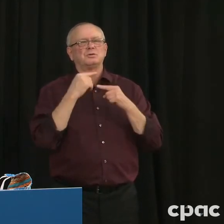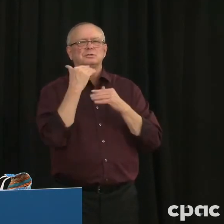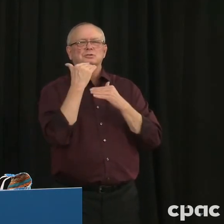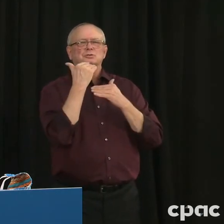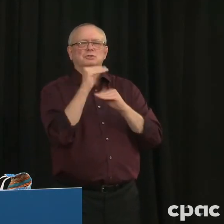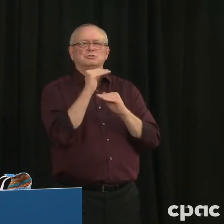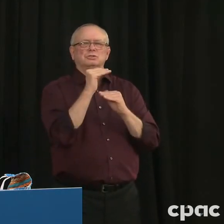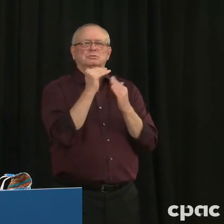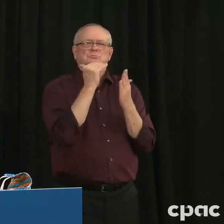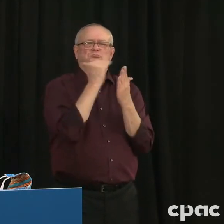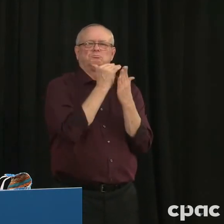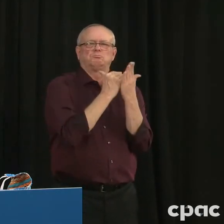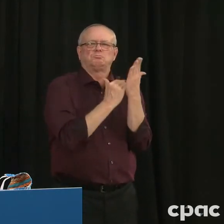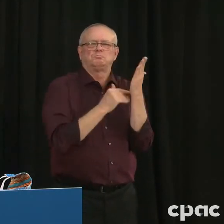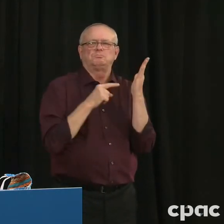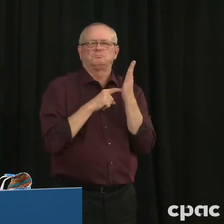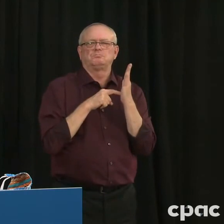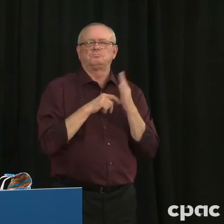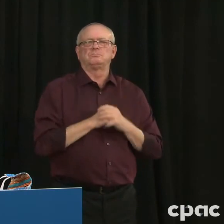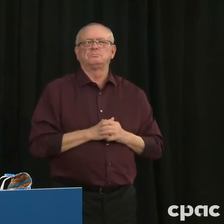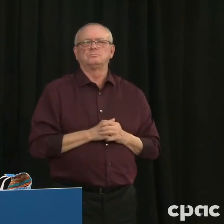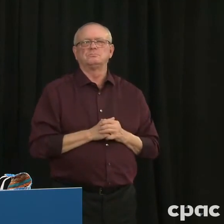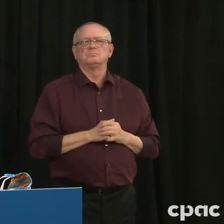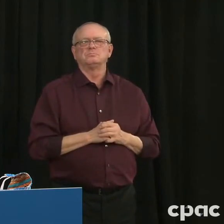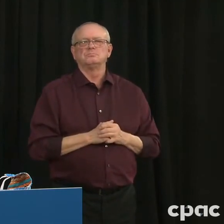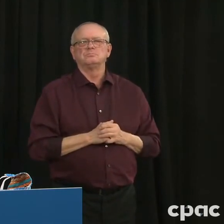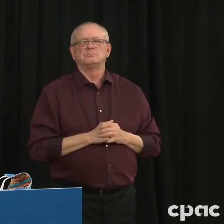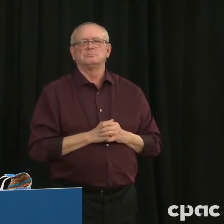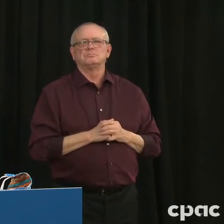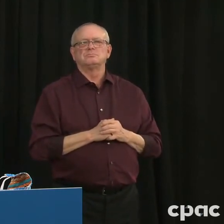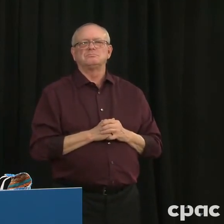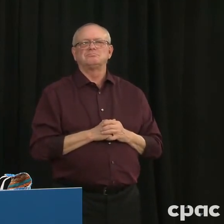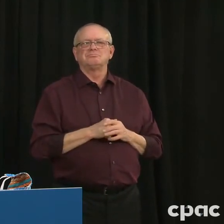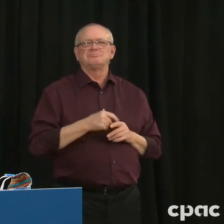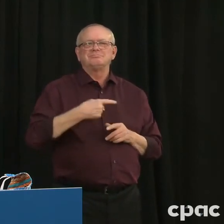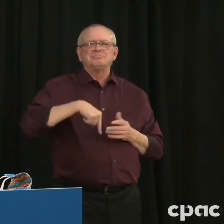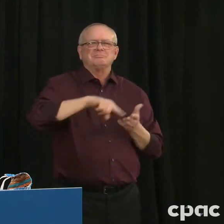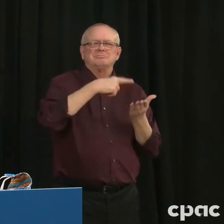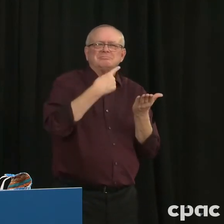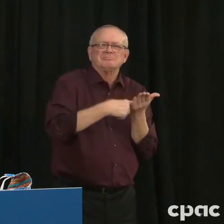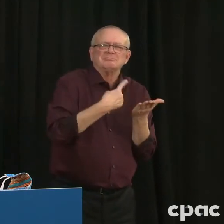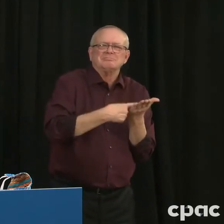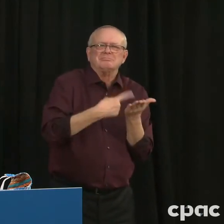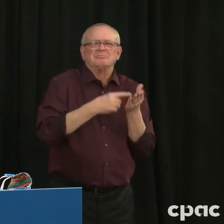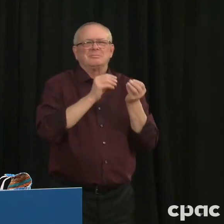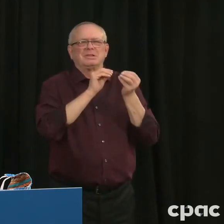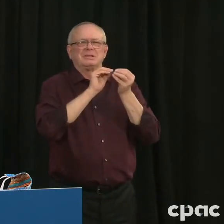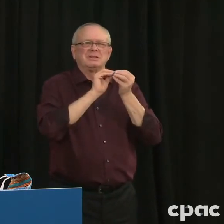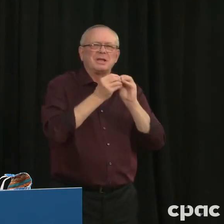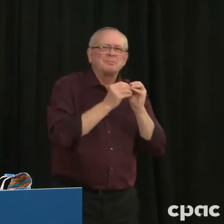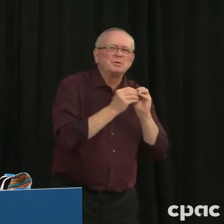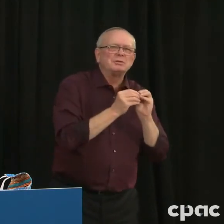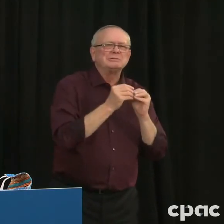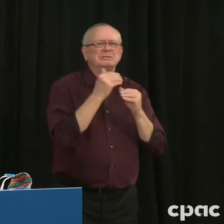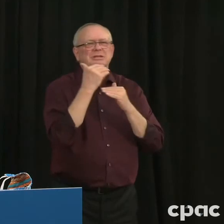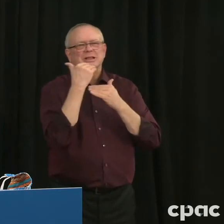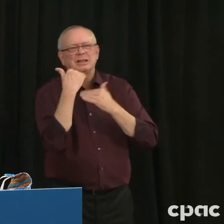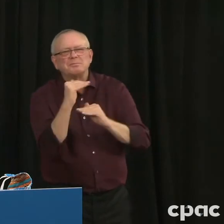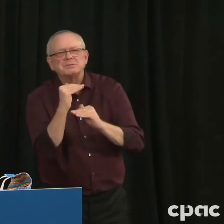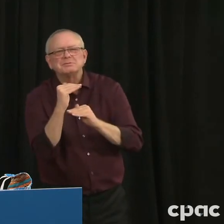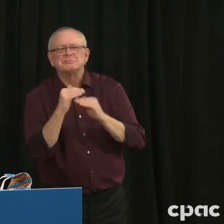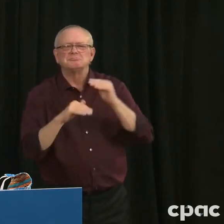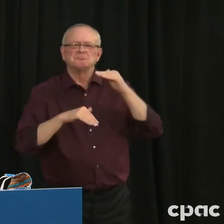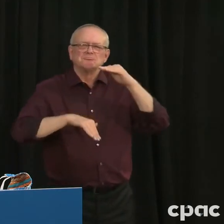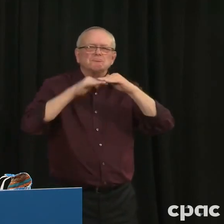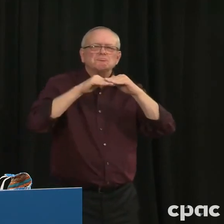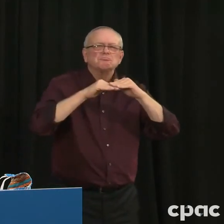about metrics and threshold that seem to be kind of really reactive to the state of the virus. And knowing what we